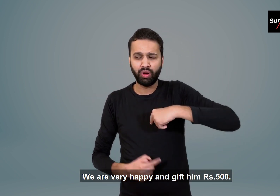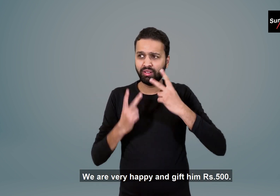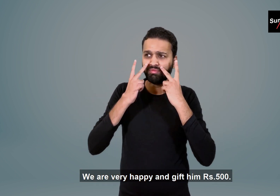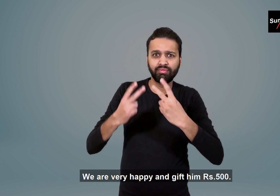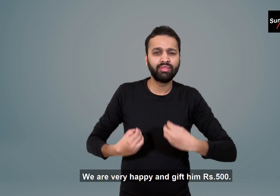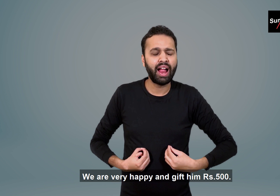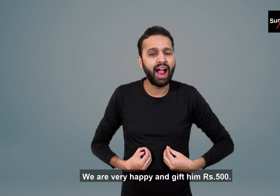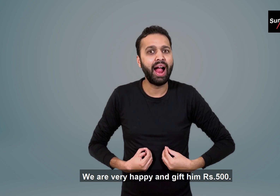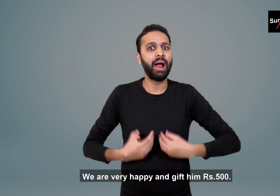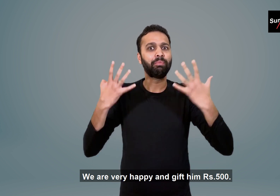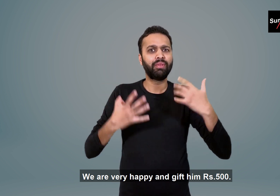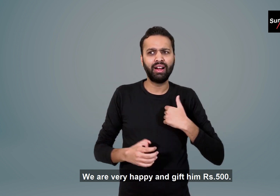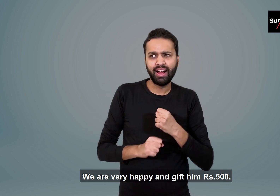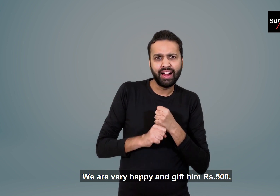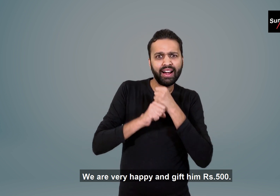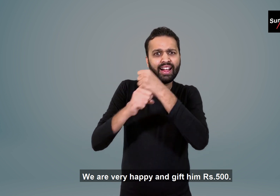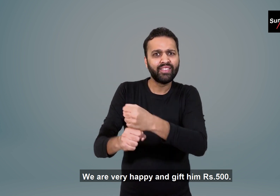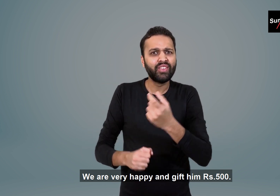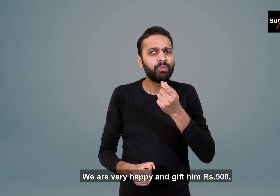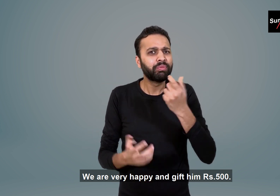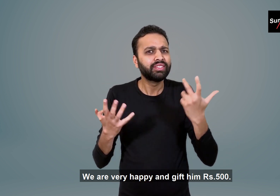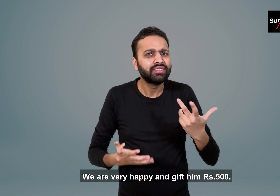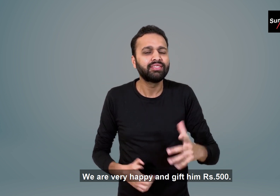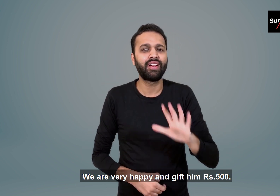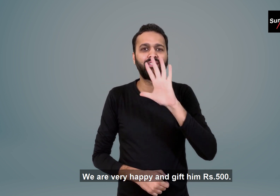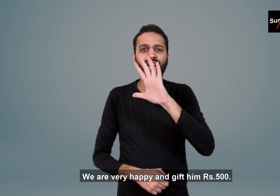We are very happy and gift him 500 rupees.